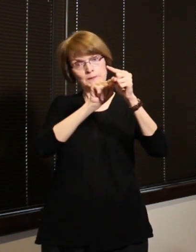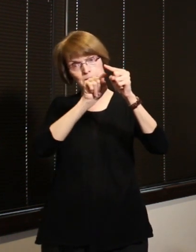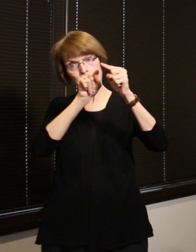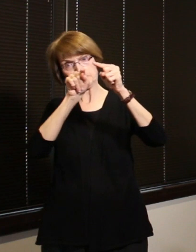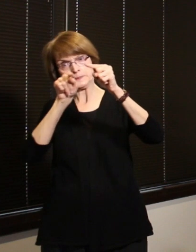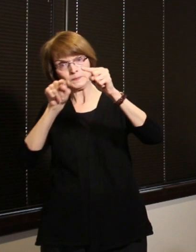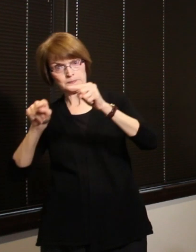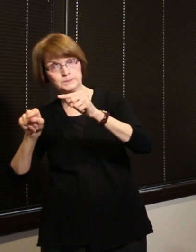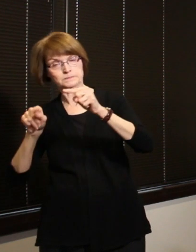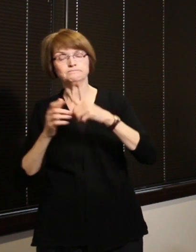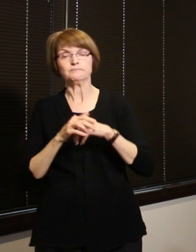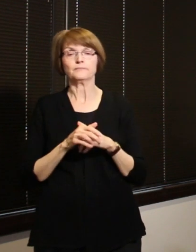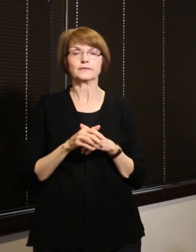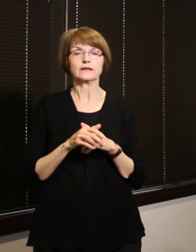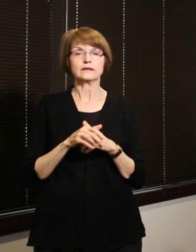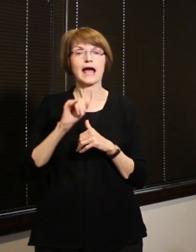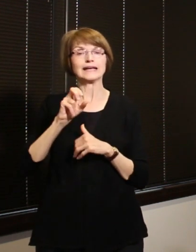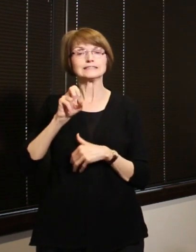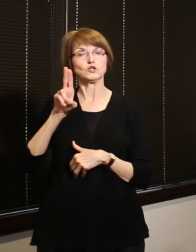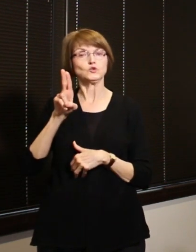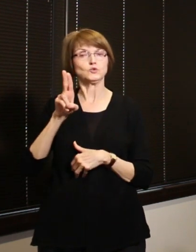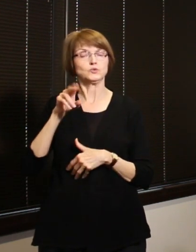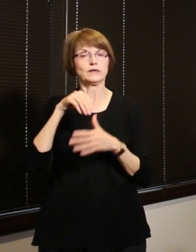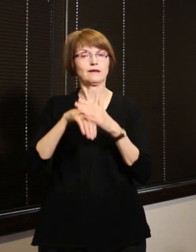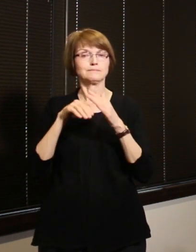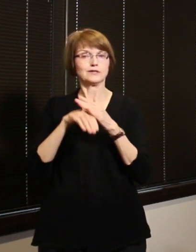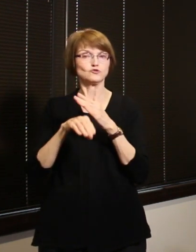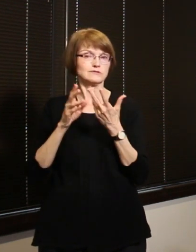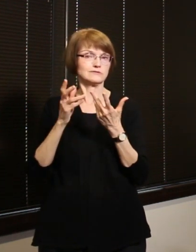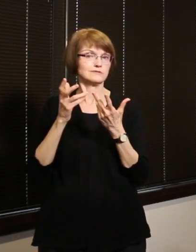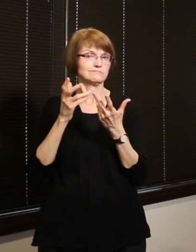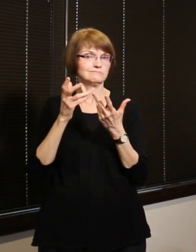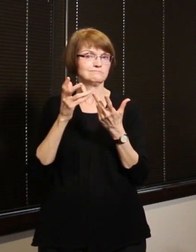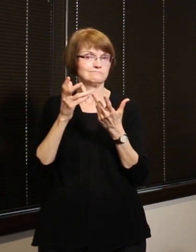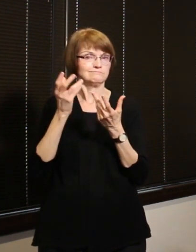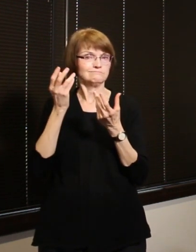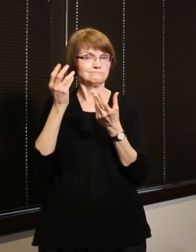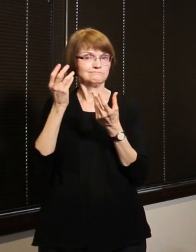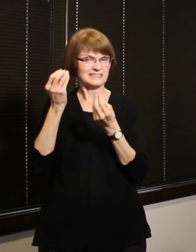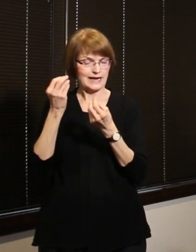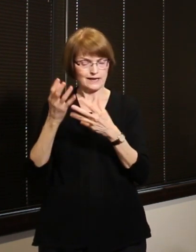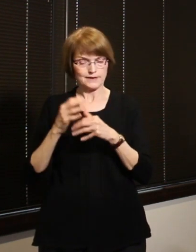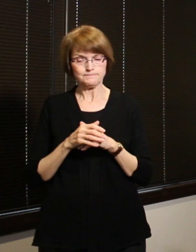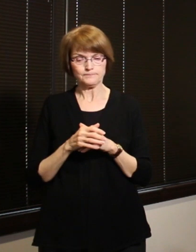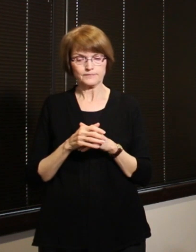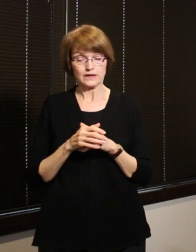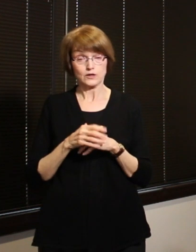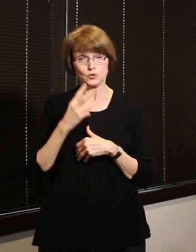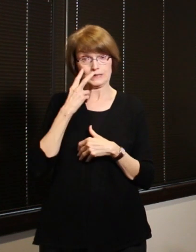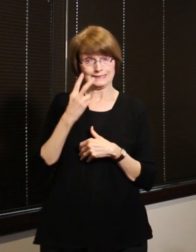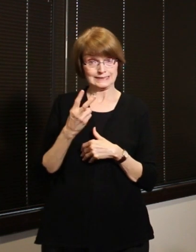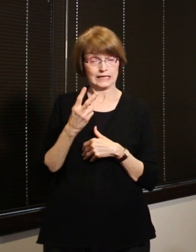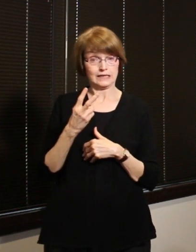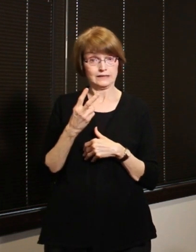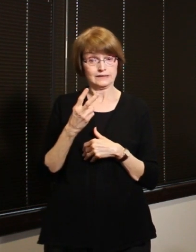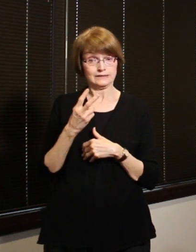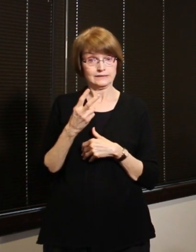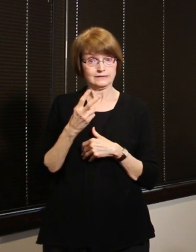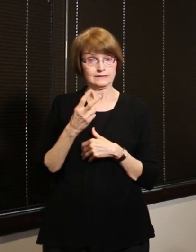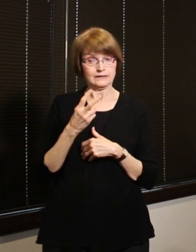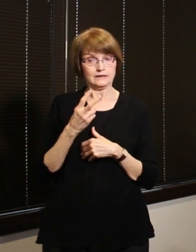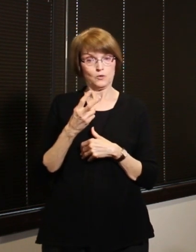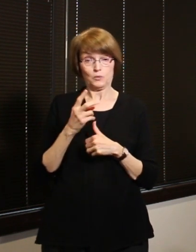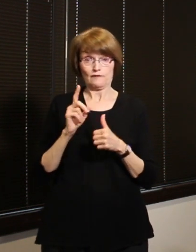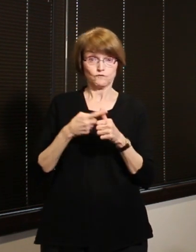next one is our ICU admissions data as well. And as you can see, early on in the